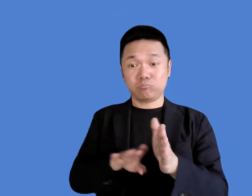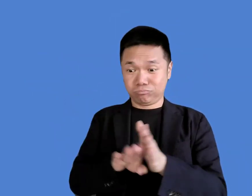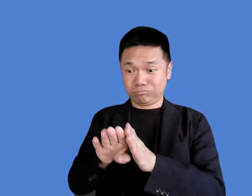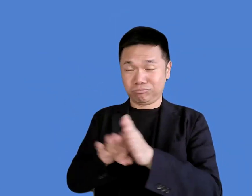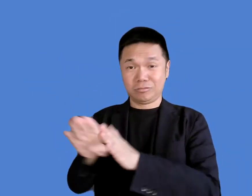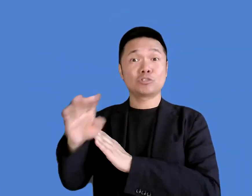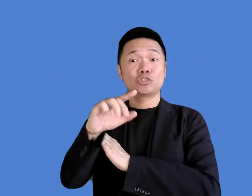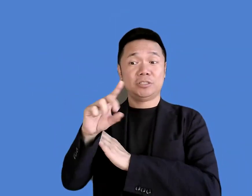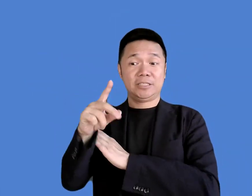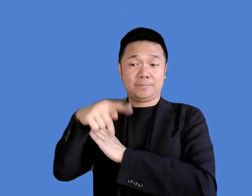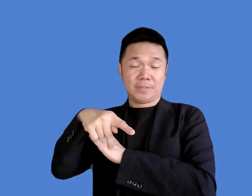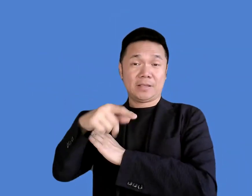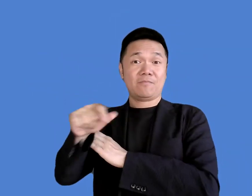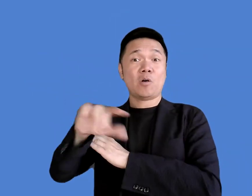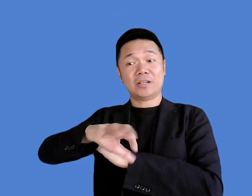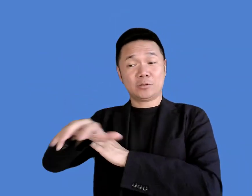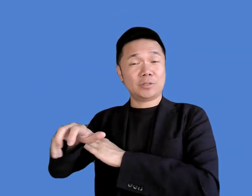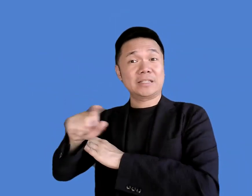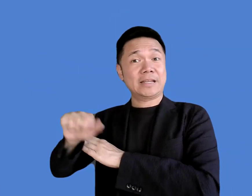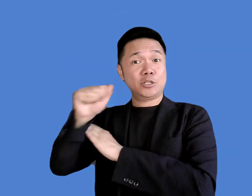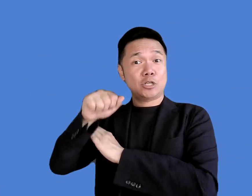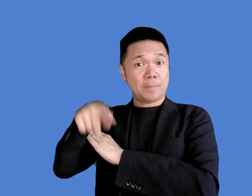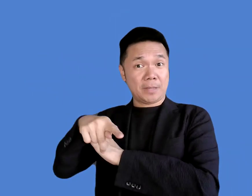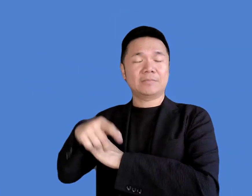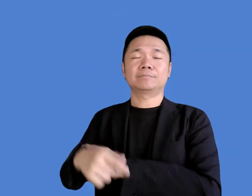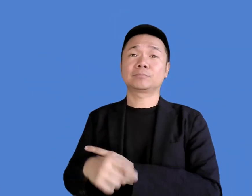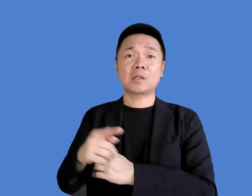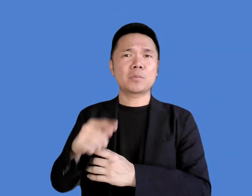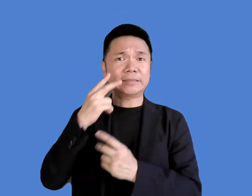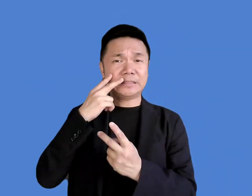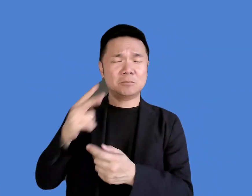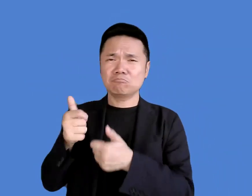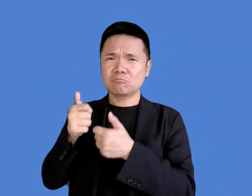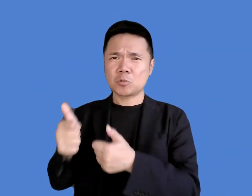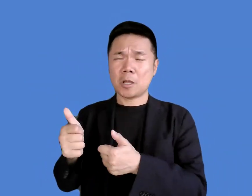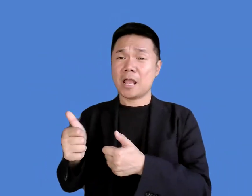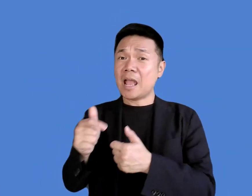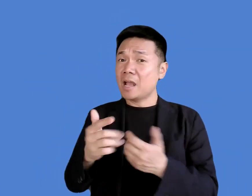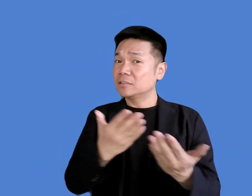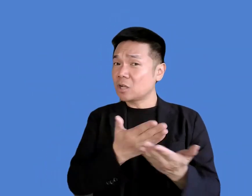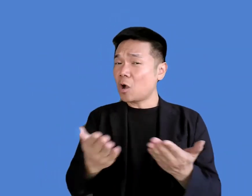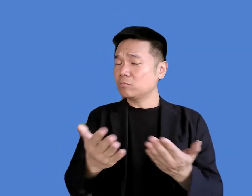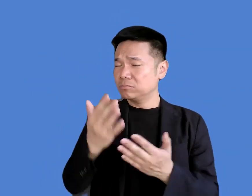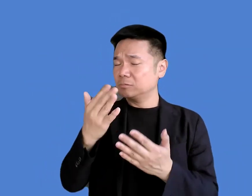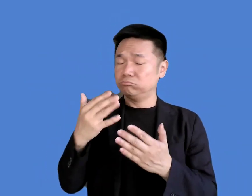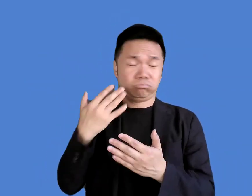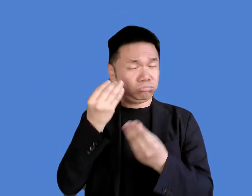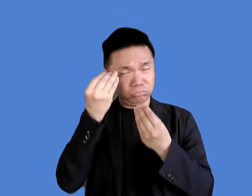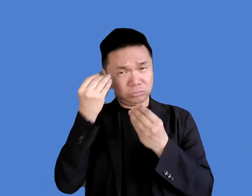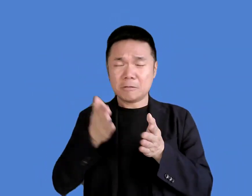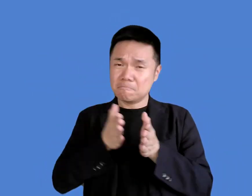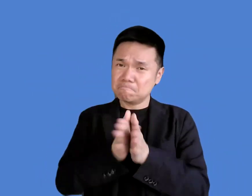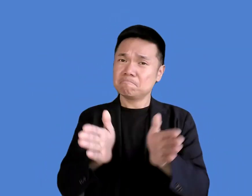2025. The social and economic opportunity is there, and the case actually has been made so many times